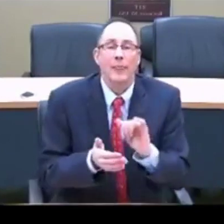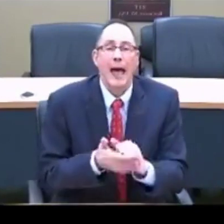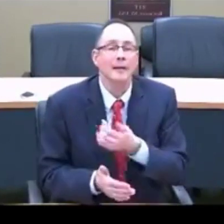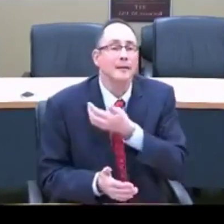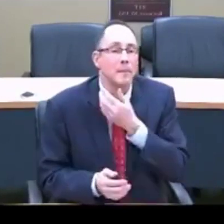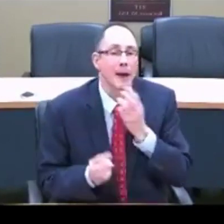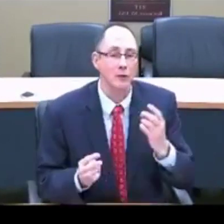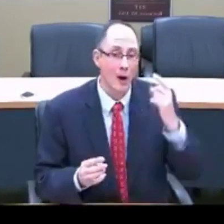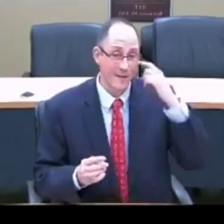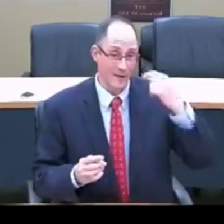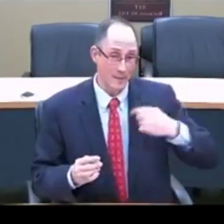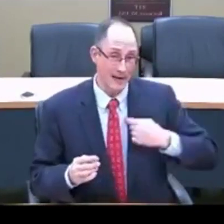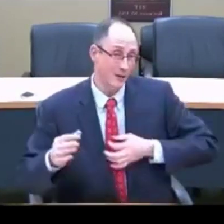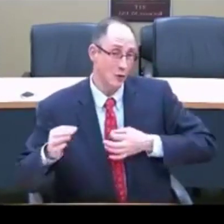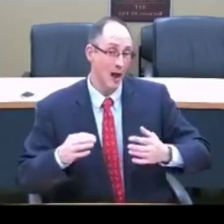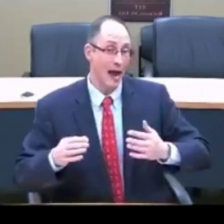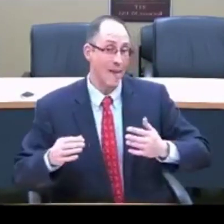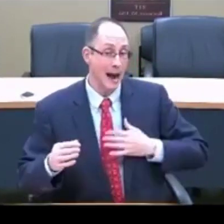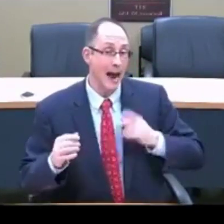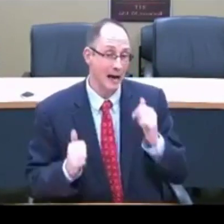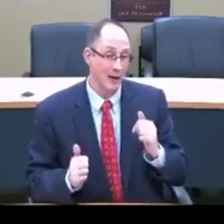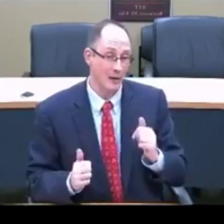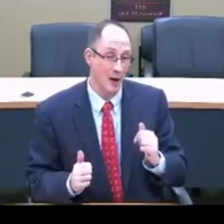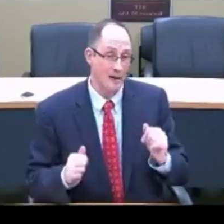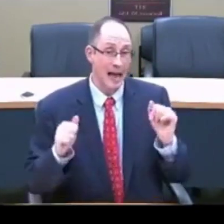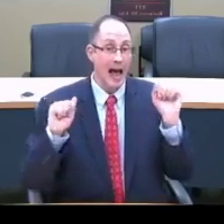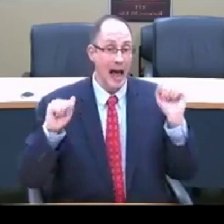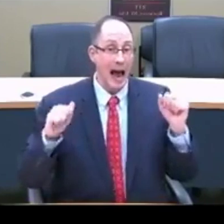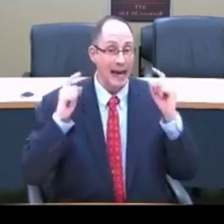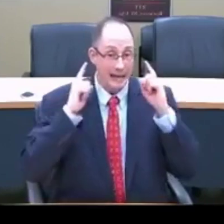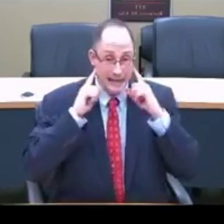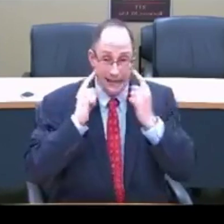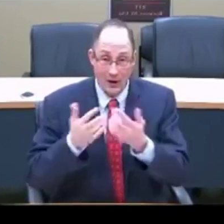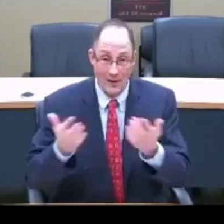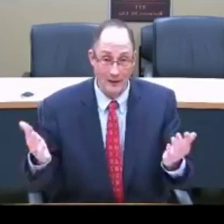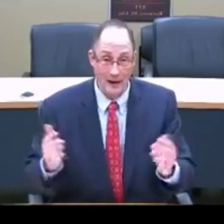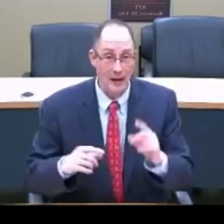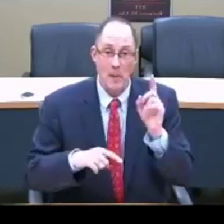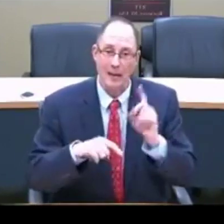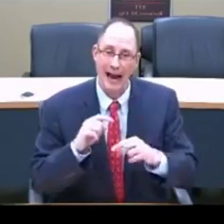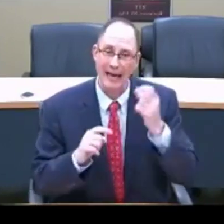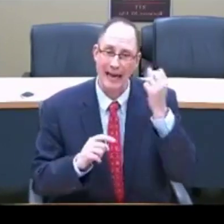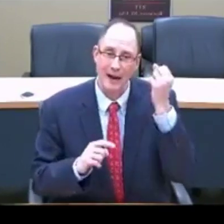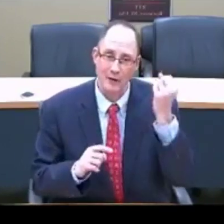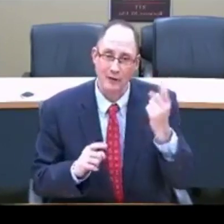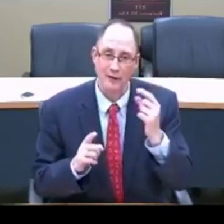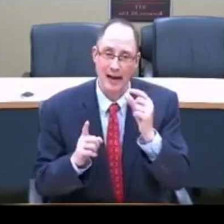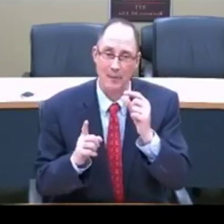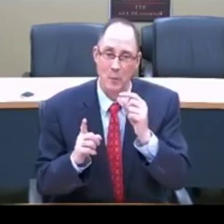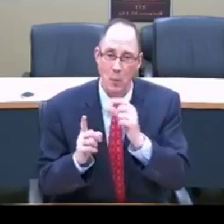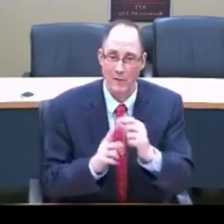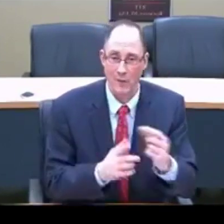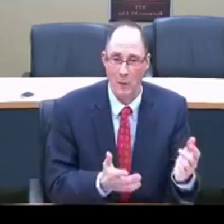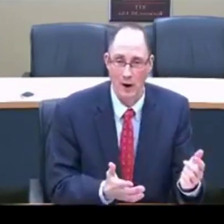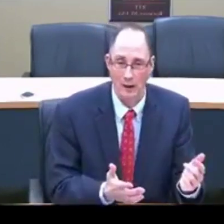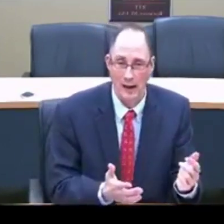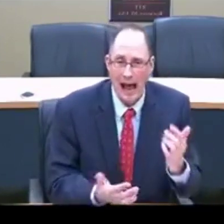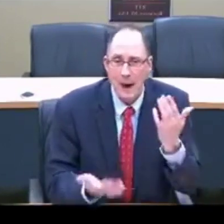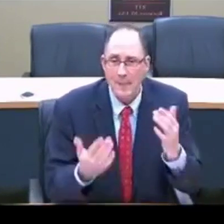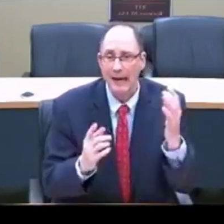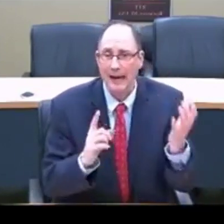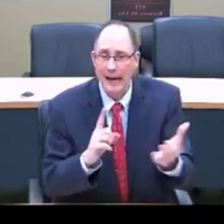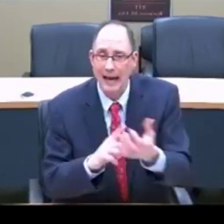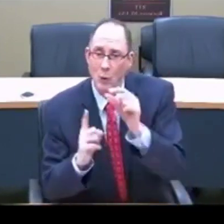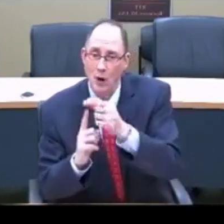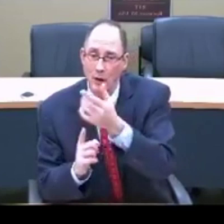That is the best way for me to describe my hearing loss. I can hear everything, but I can't understand word for word. I